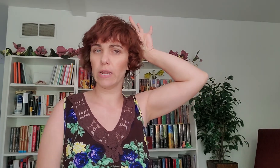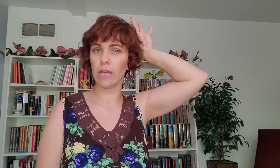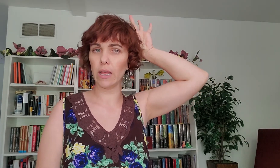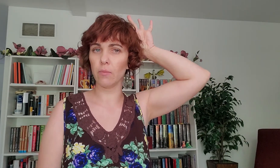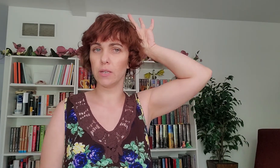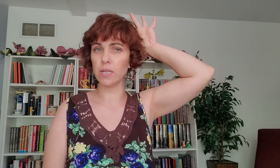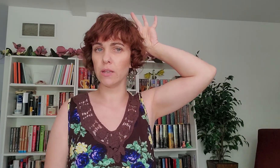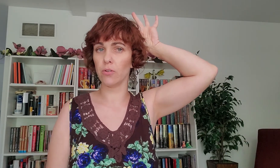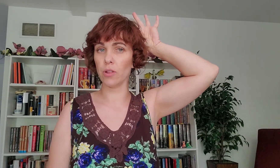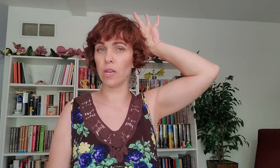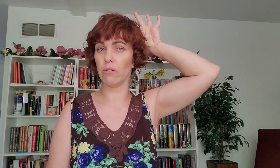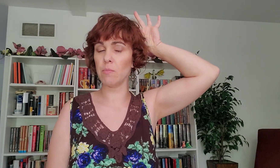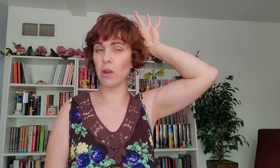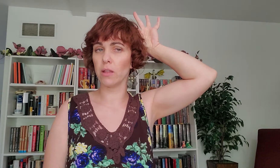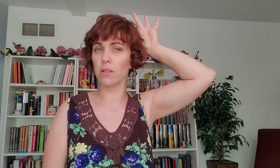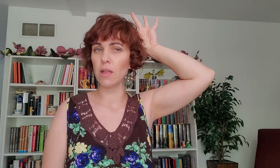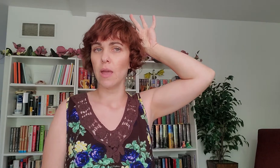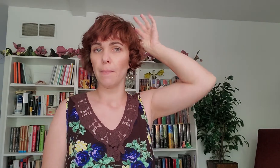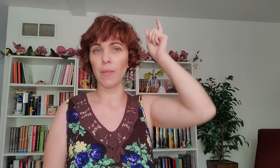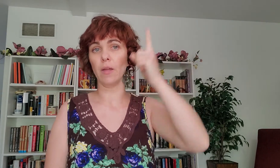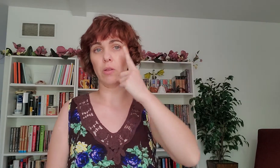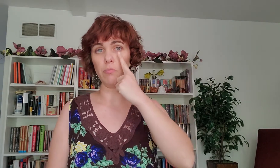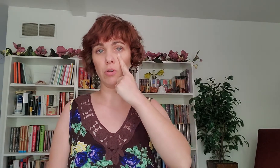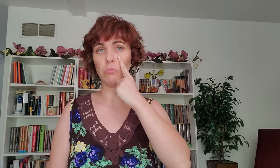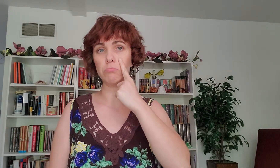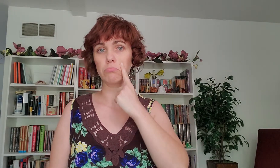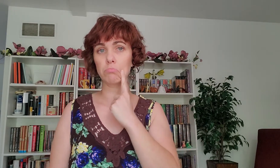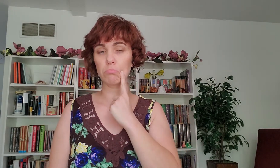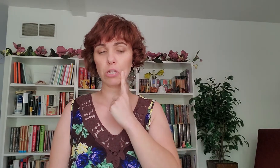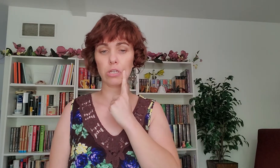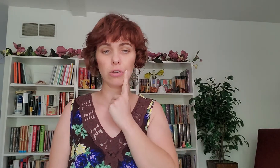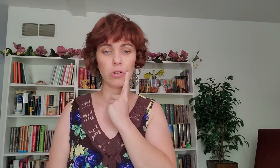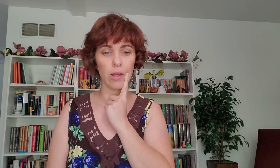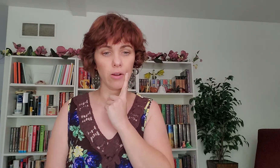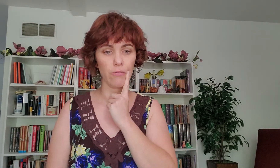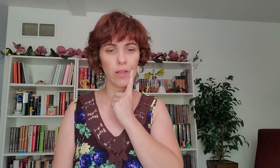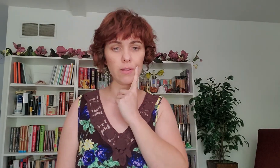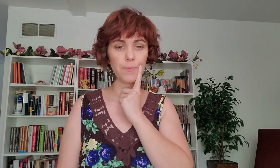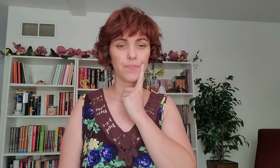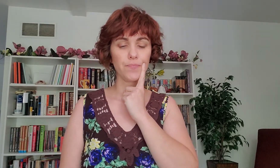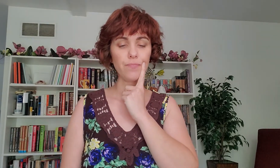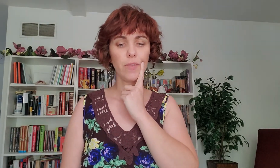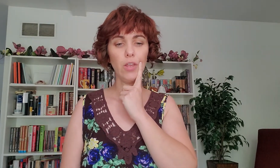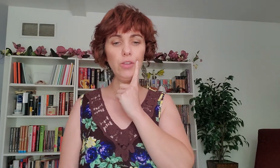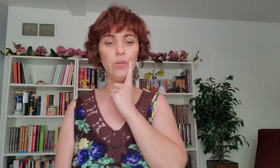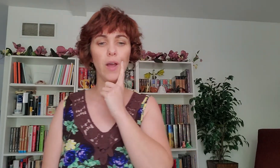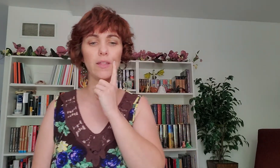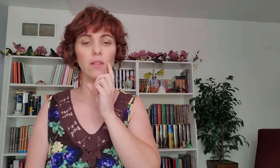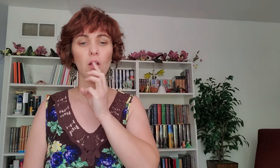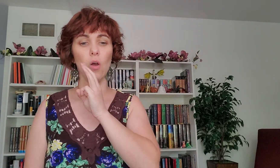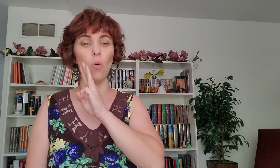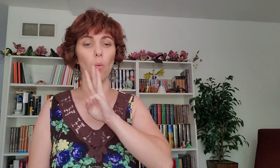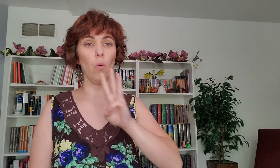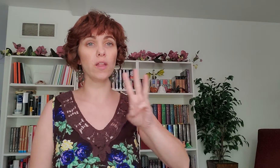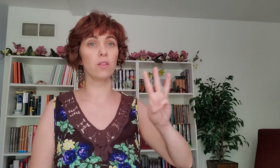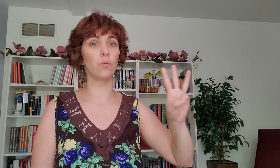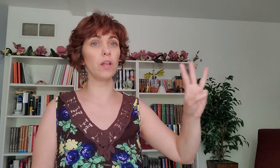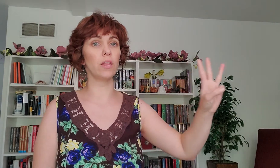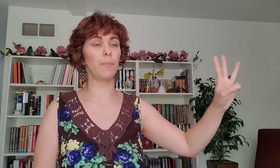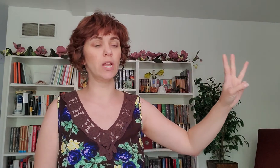like we did early Native Americans, but then we bring a tear down our face. U.S. westward